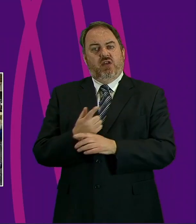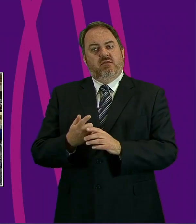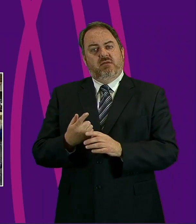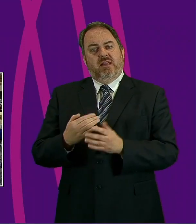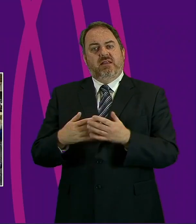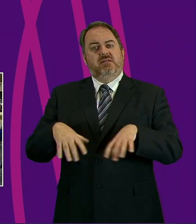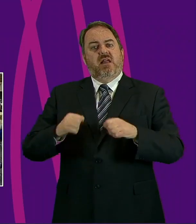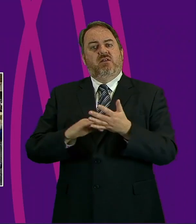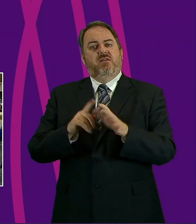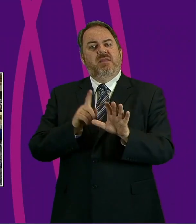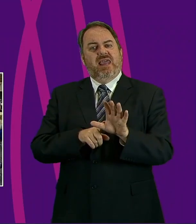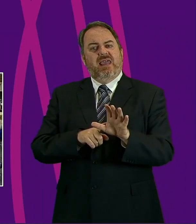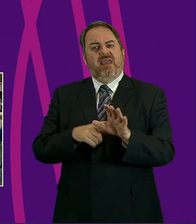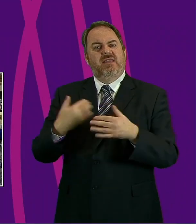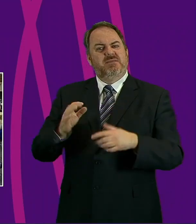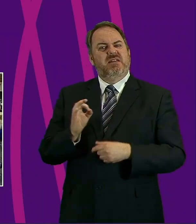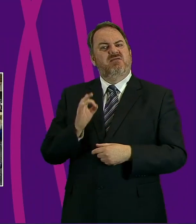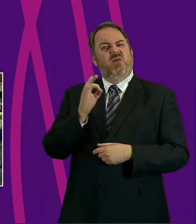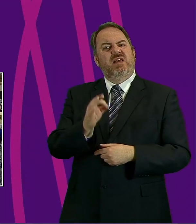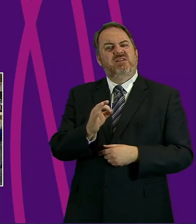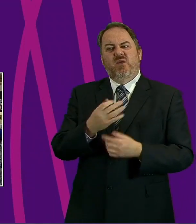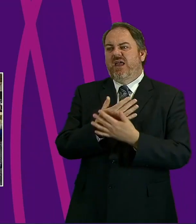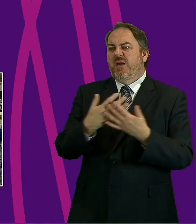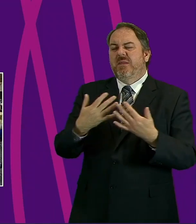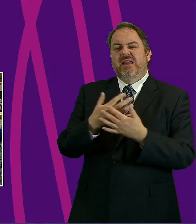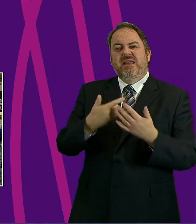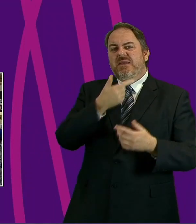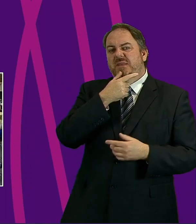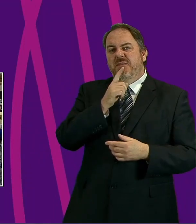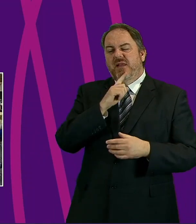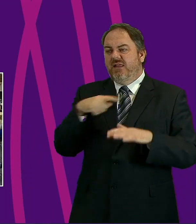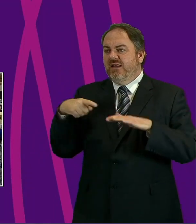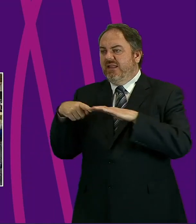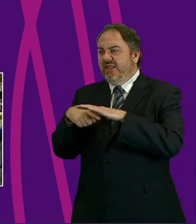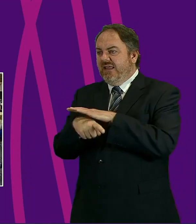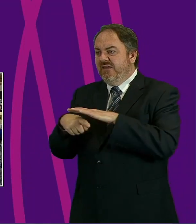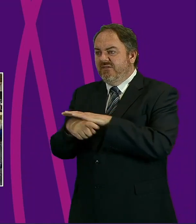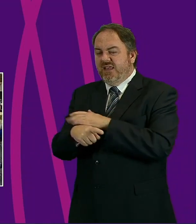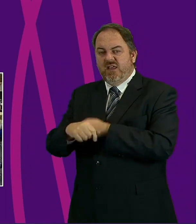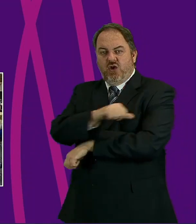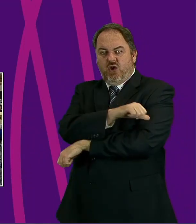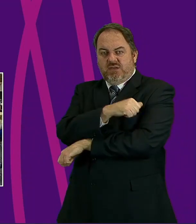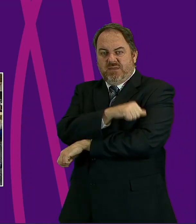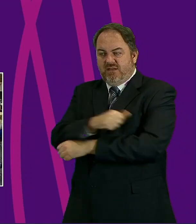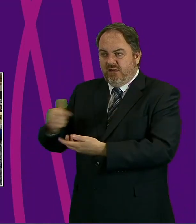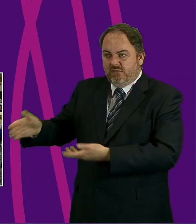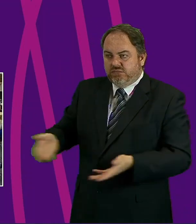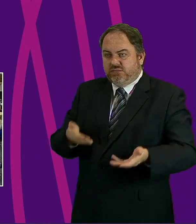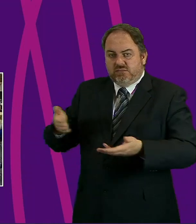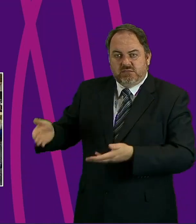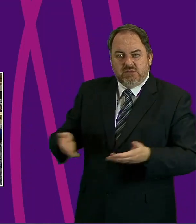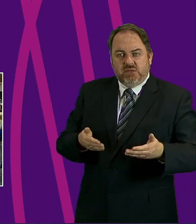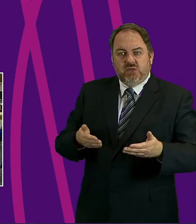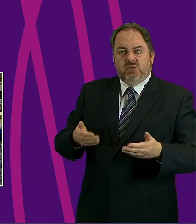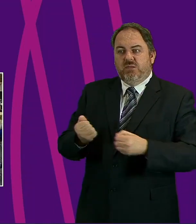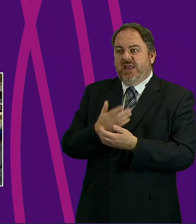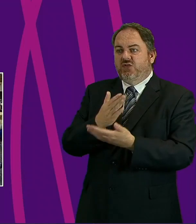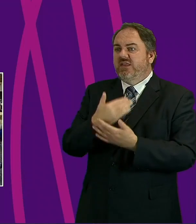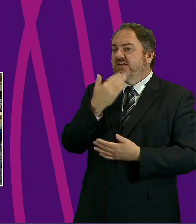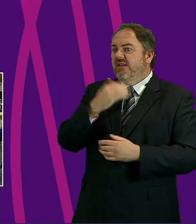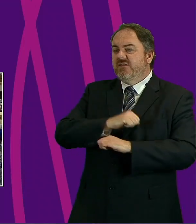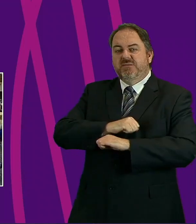the destination of those patients discharged from hospital to make way for an influx of COVID patients on every day since 1st February. The